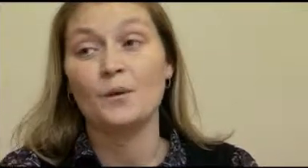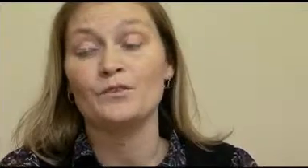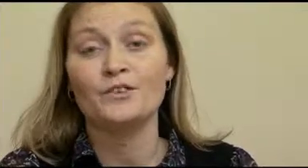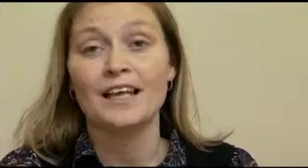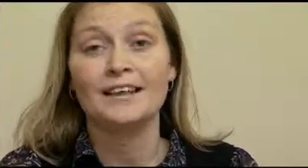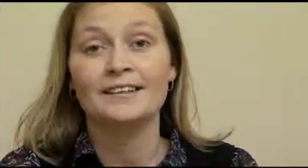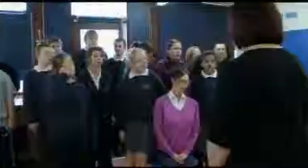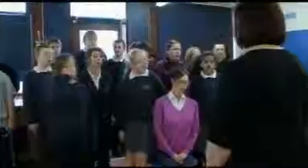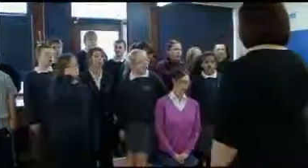both of us that.